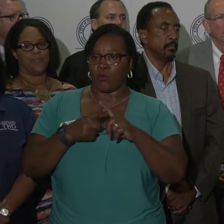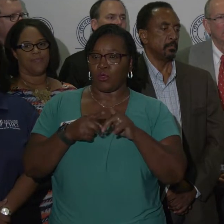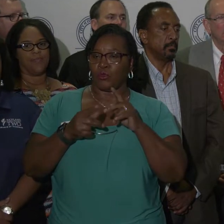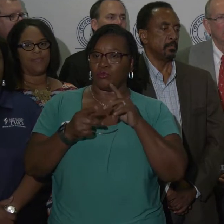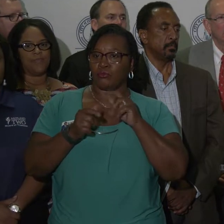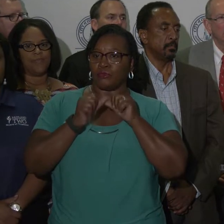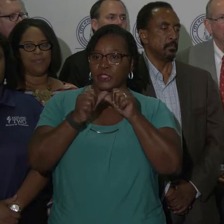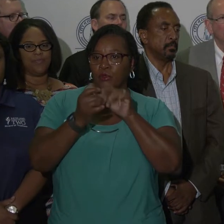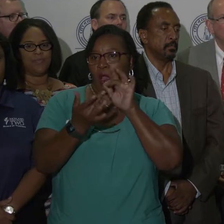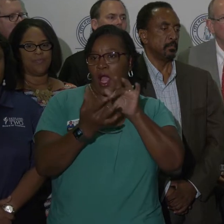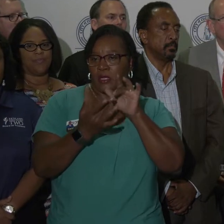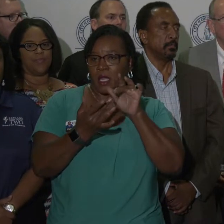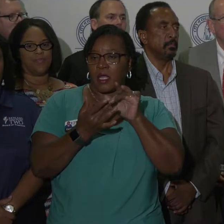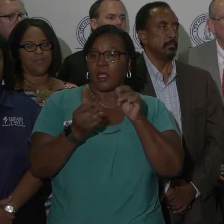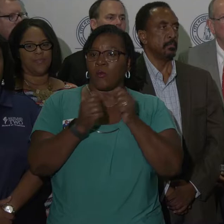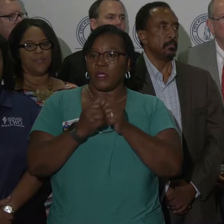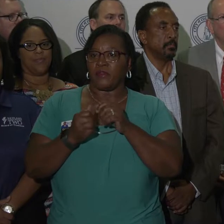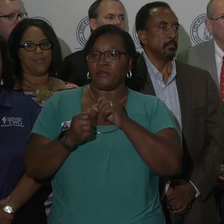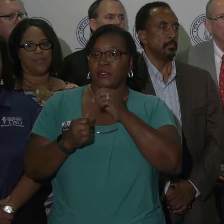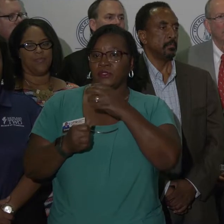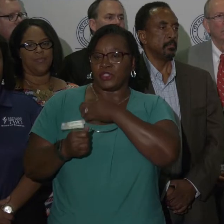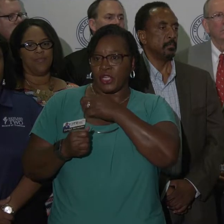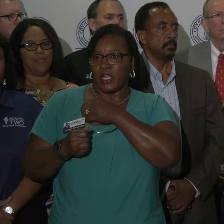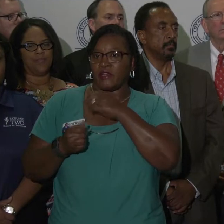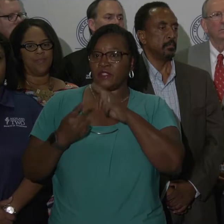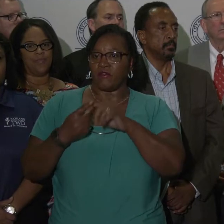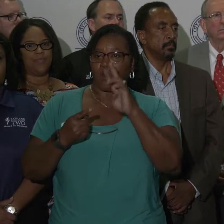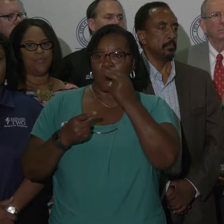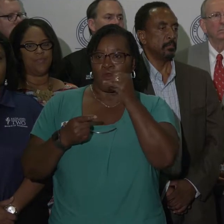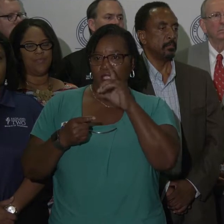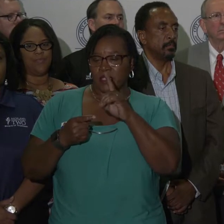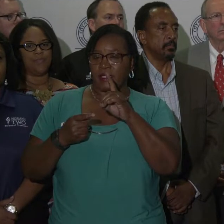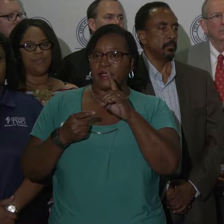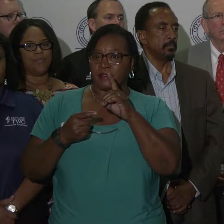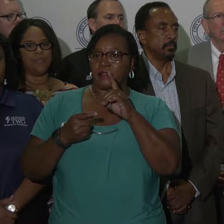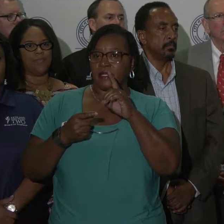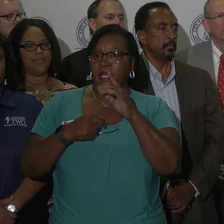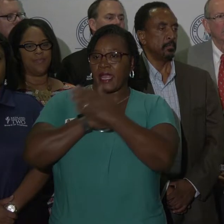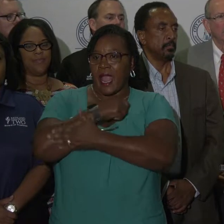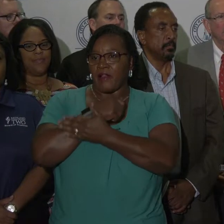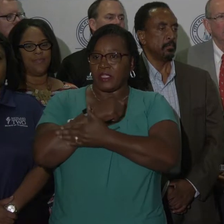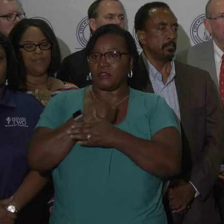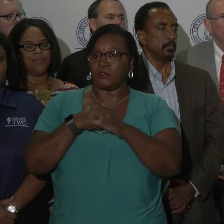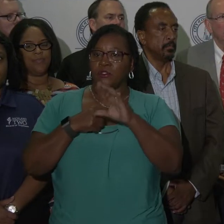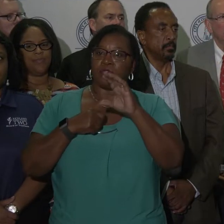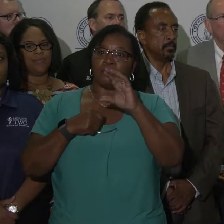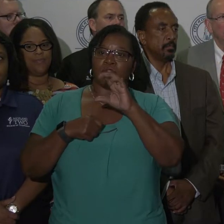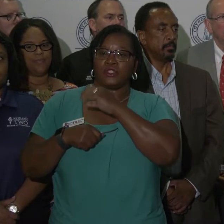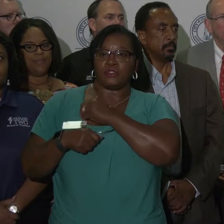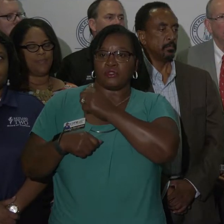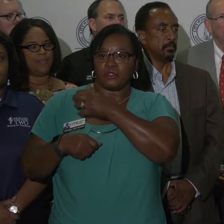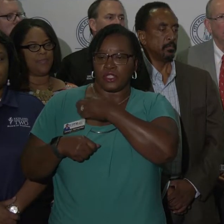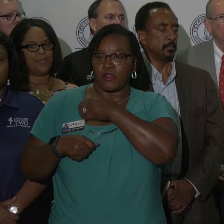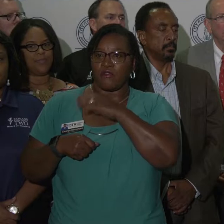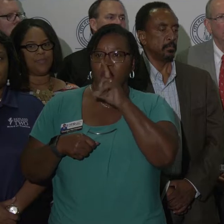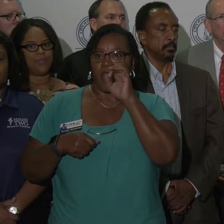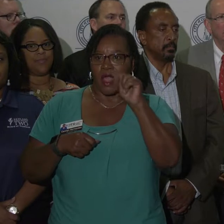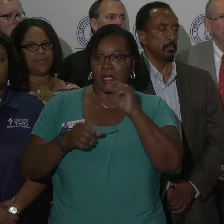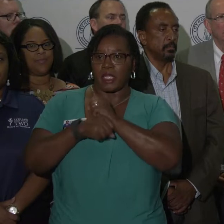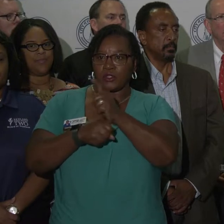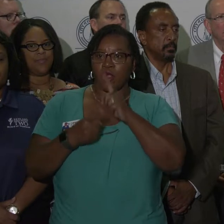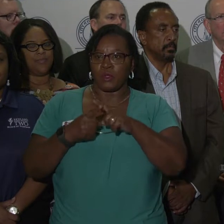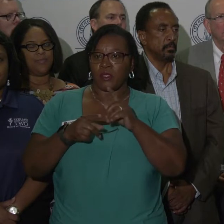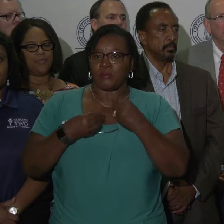and constant contact with the Sheriff of Richland County. He and Sheriff Lott will work very closely along with Chief Jenkins to make sure that we're providing